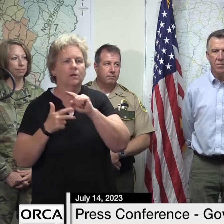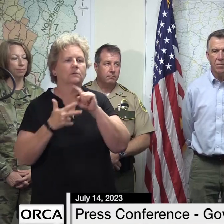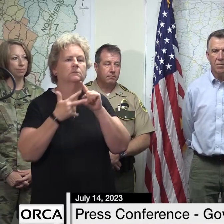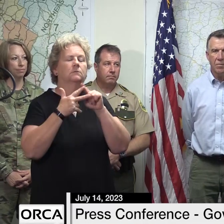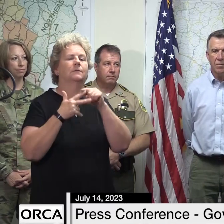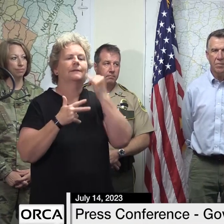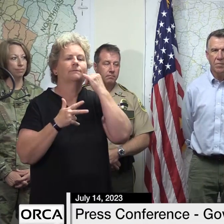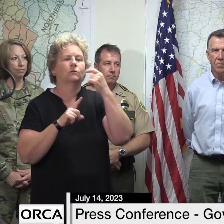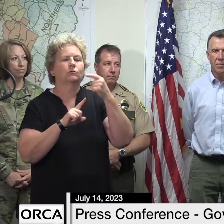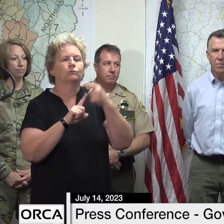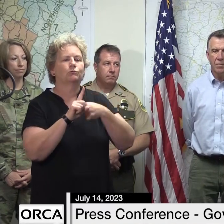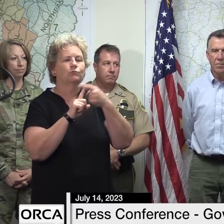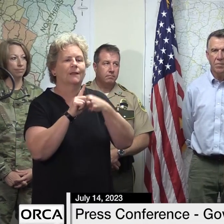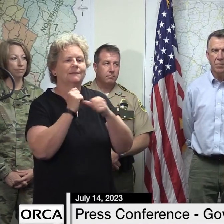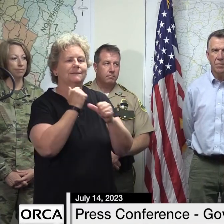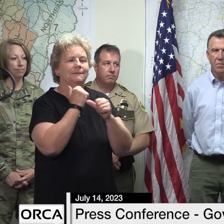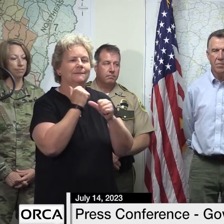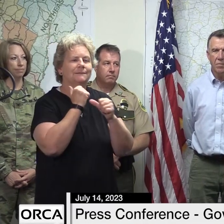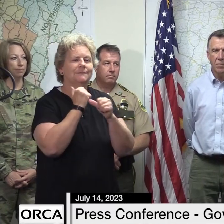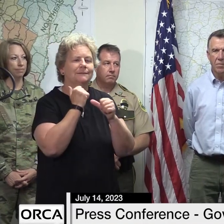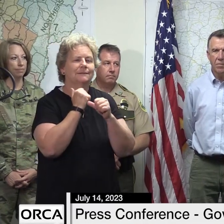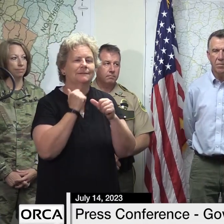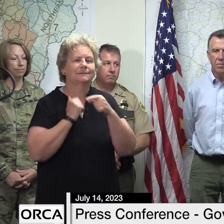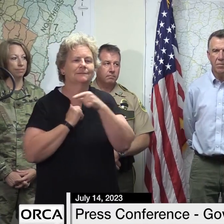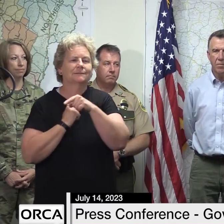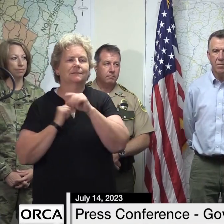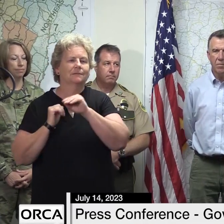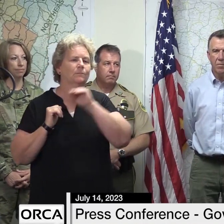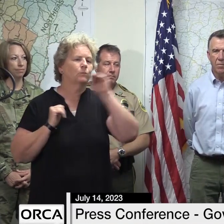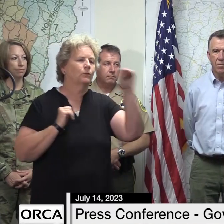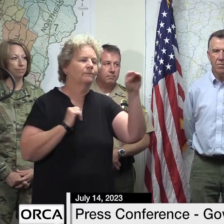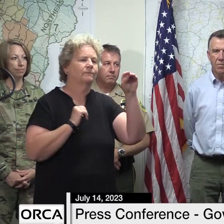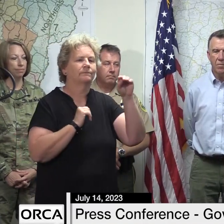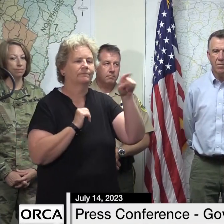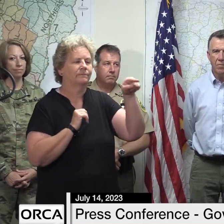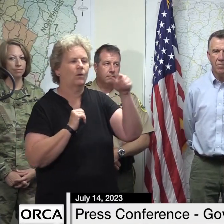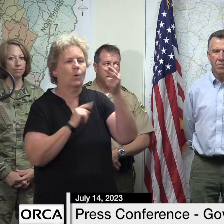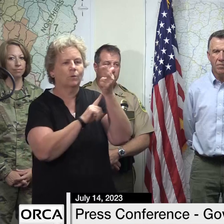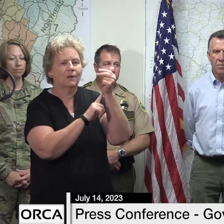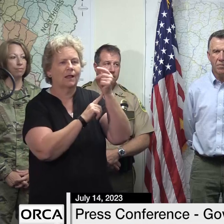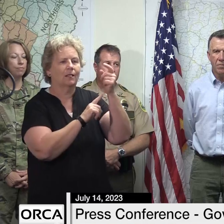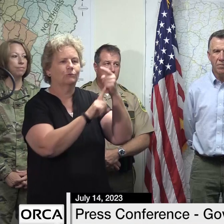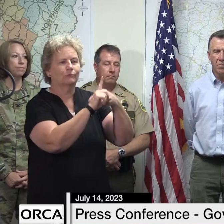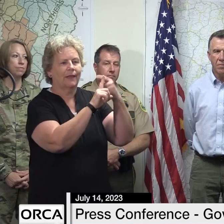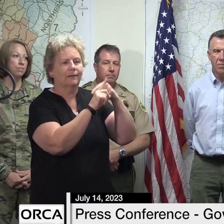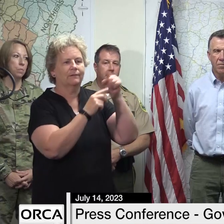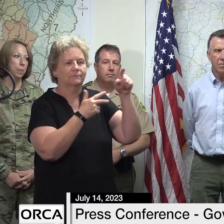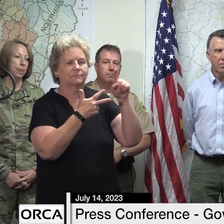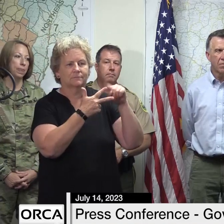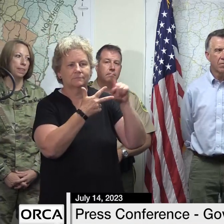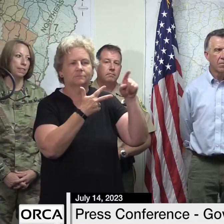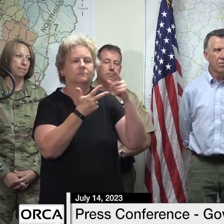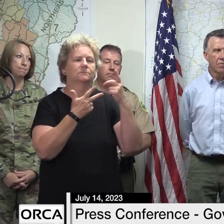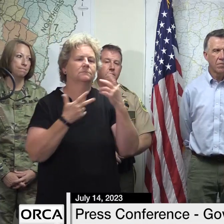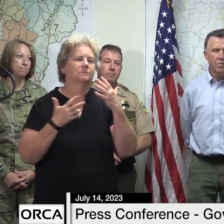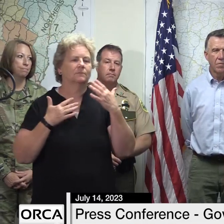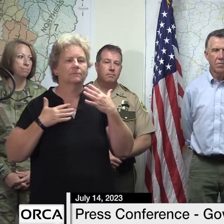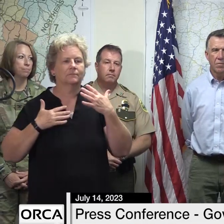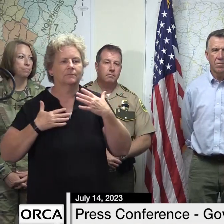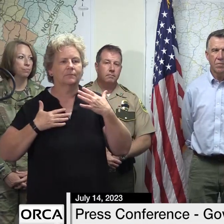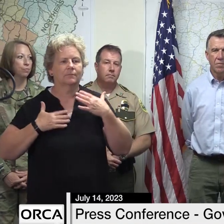to be displaced from their home, and personal property for their clothing and home furnishings. Each one of those has a cap